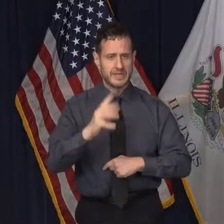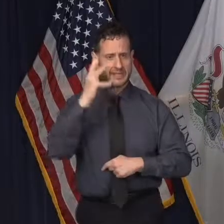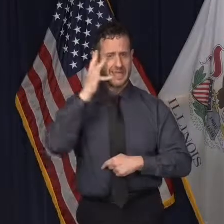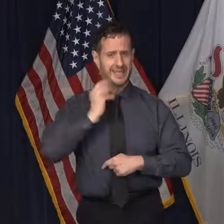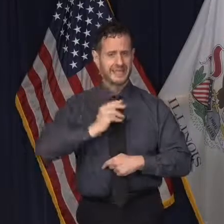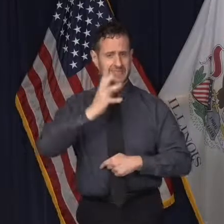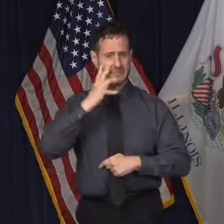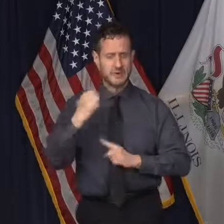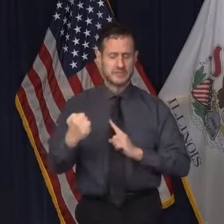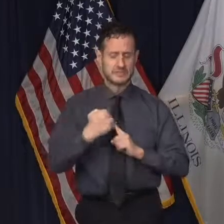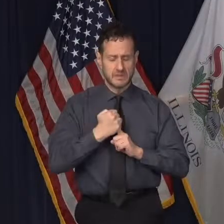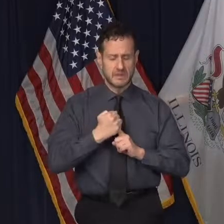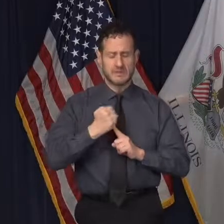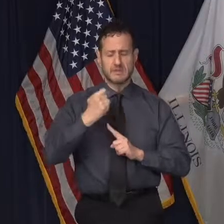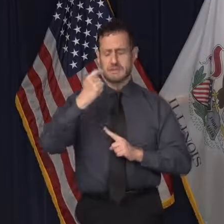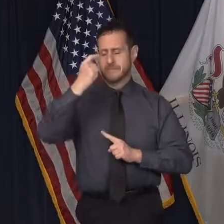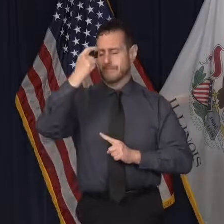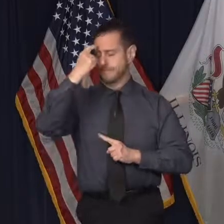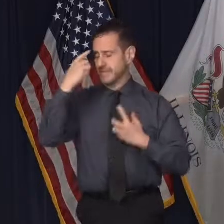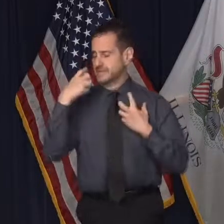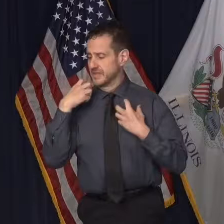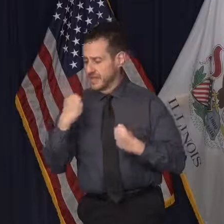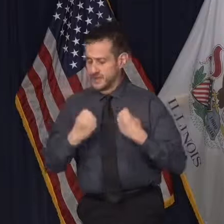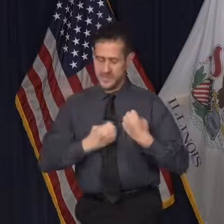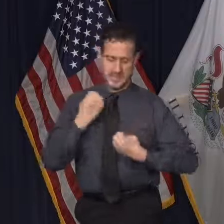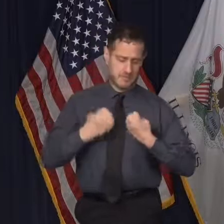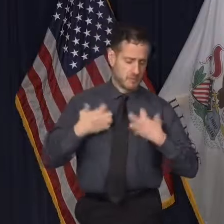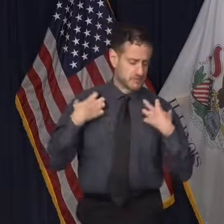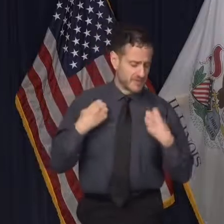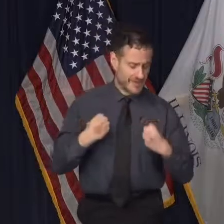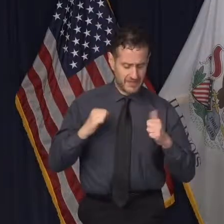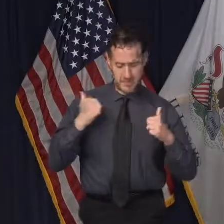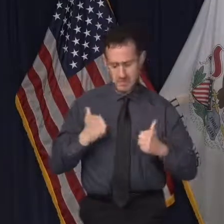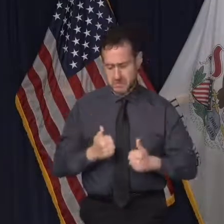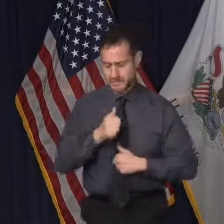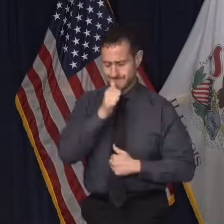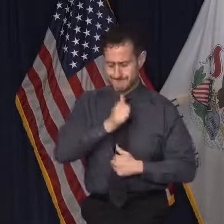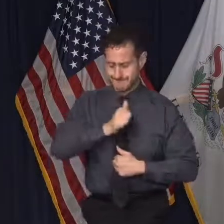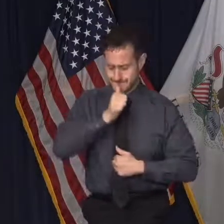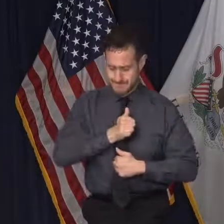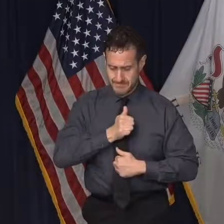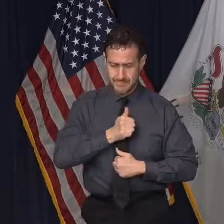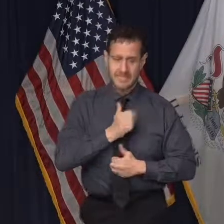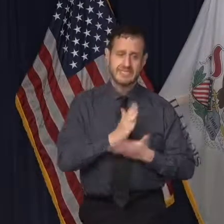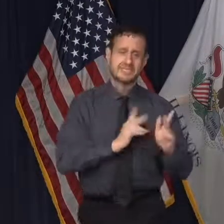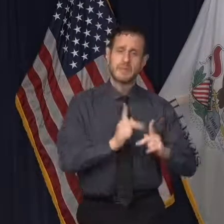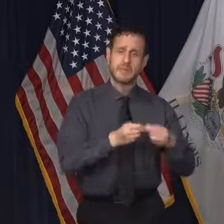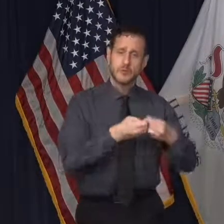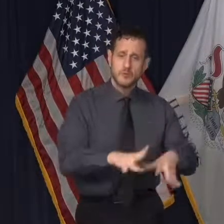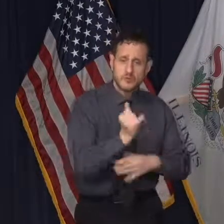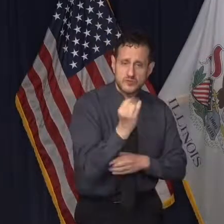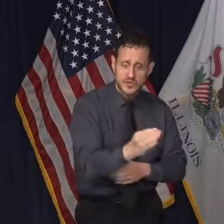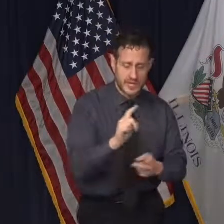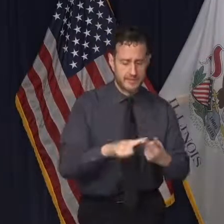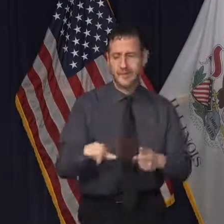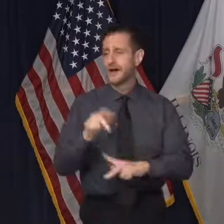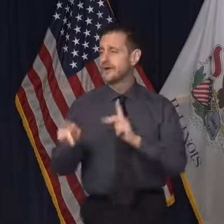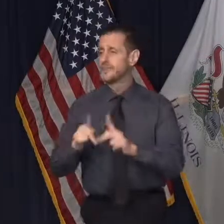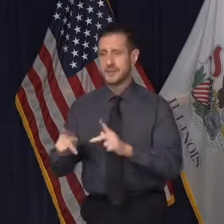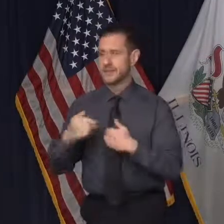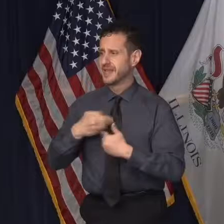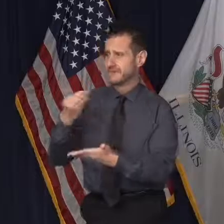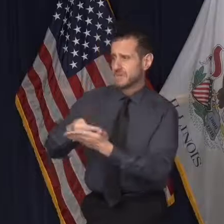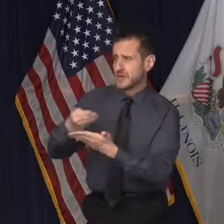impact on their mental and emotional well-being, and issues such as job loss, financial strain,